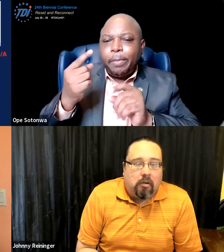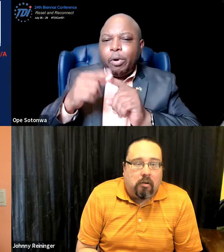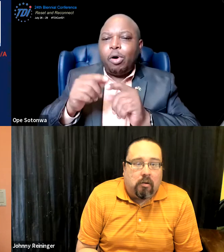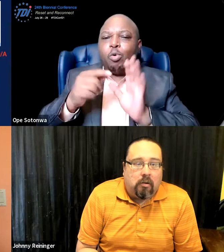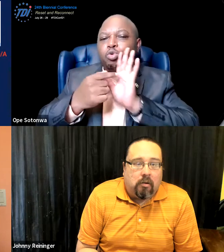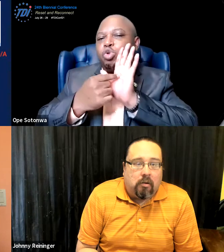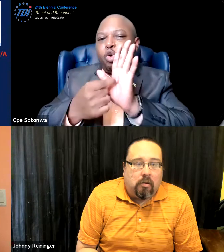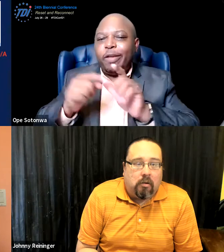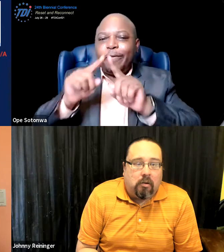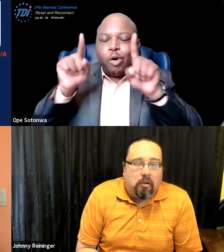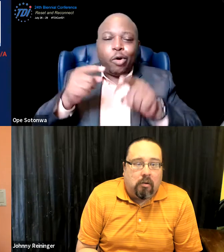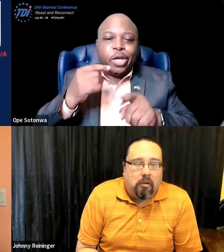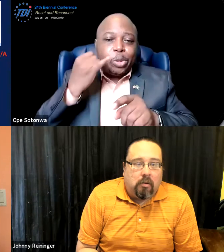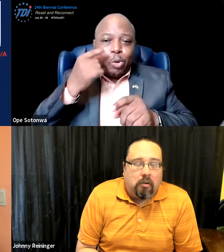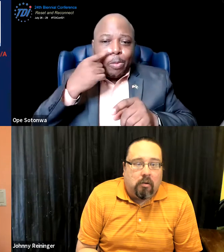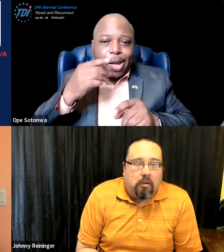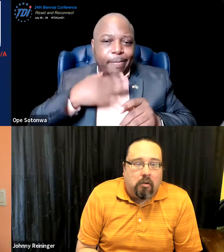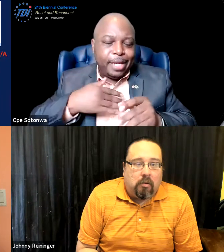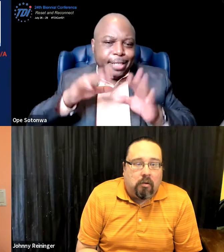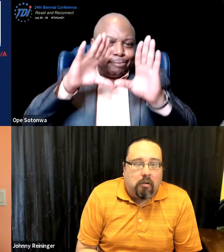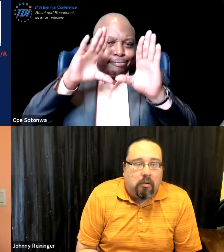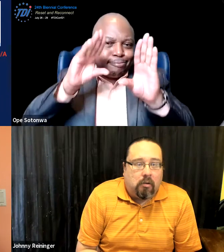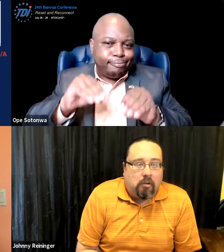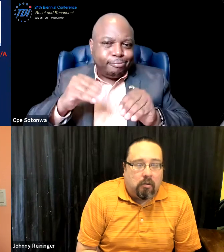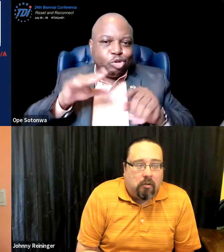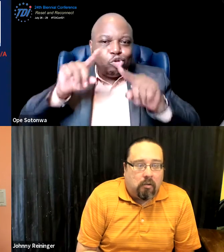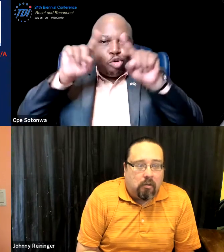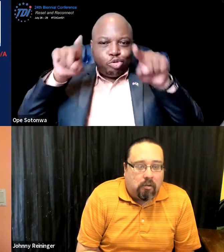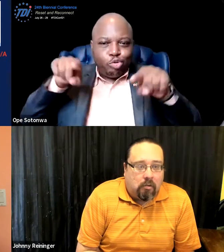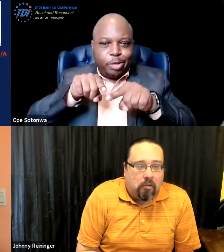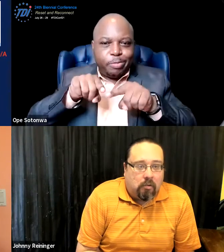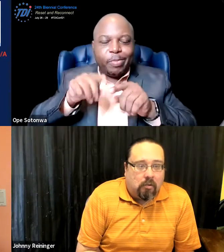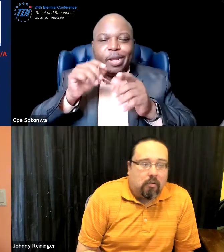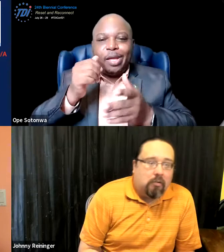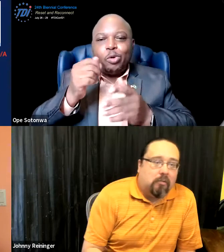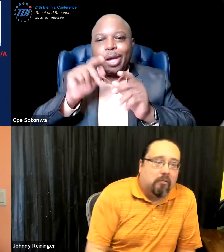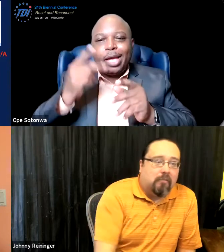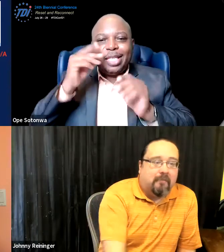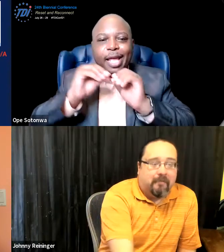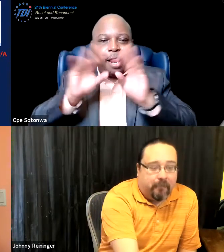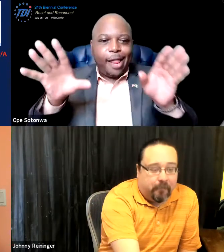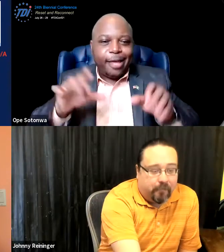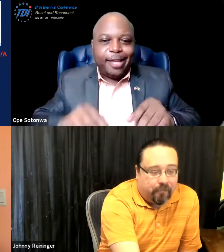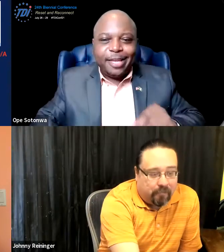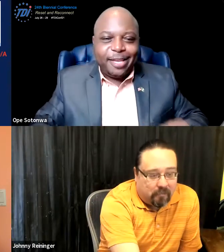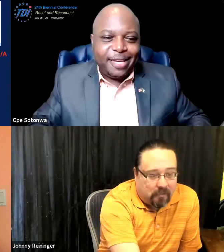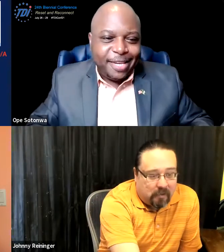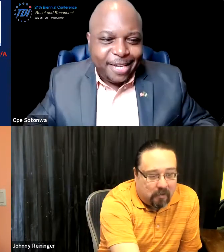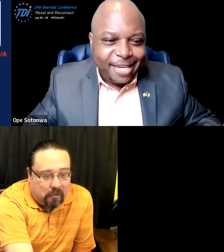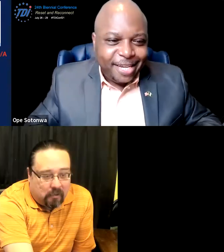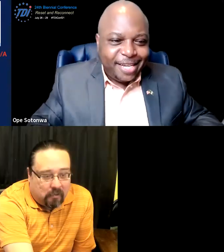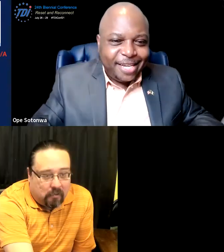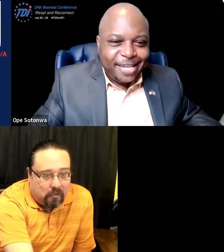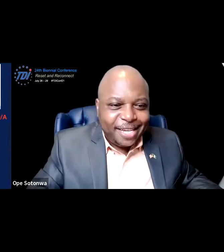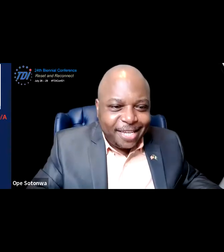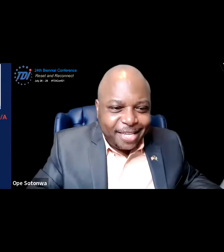And there was a couple other points that were made. So if you don't mind turning off your videos so that way we can